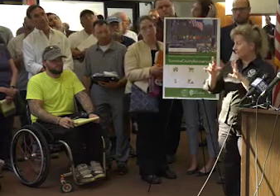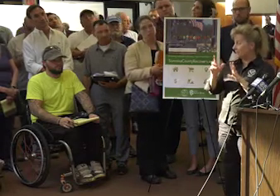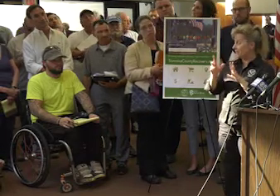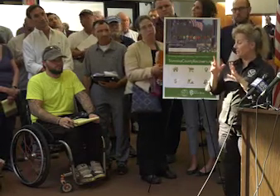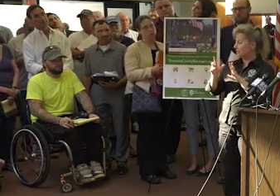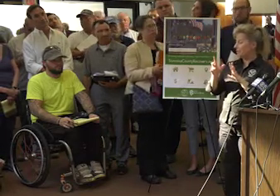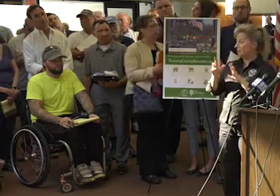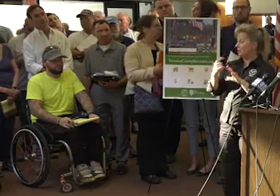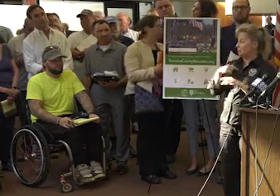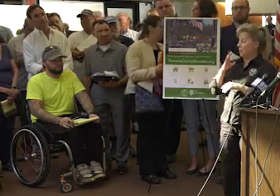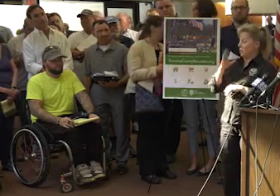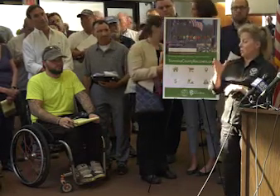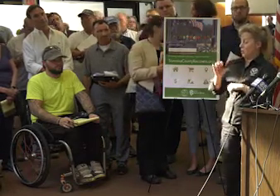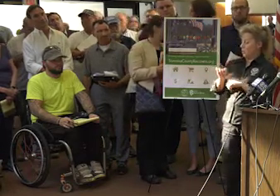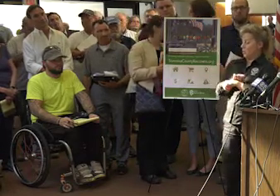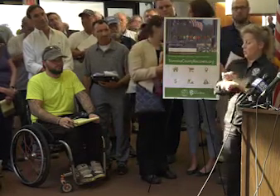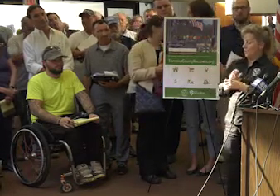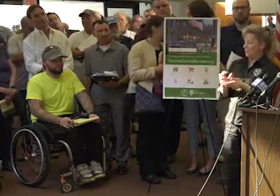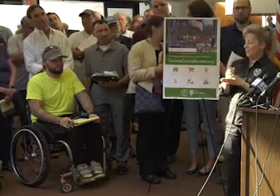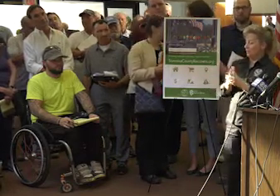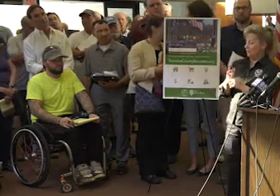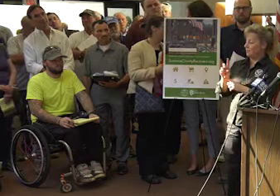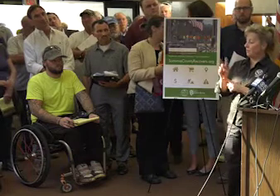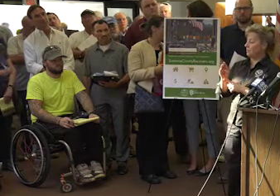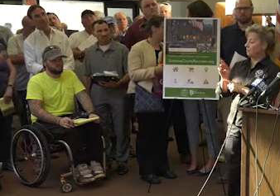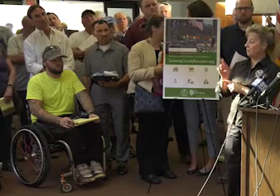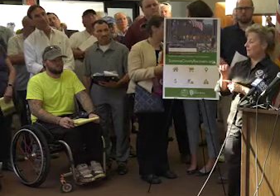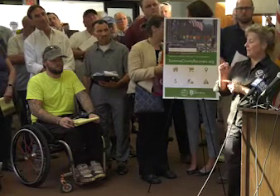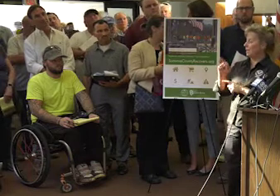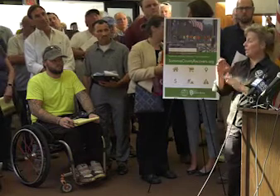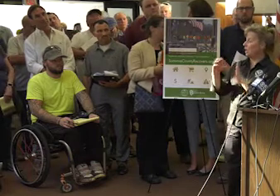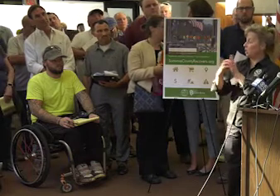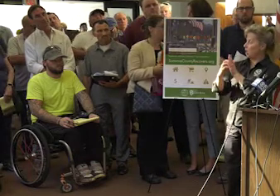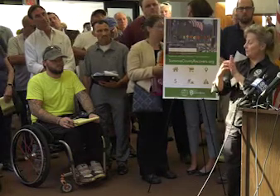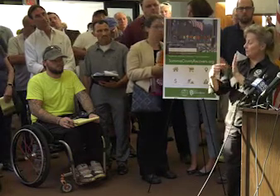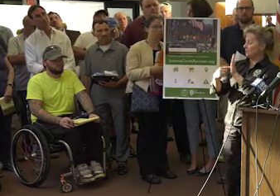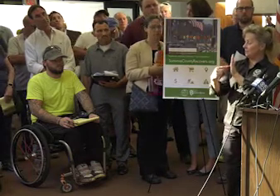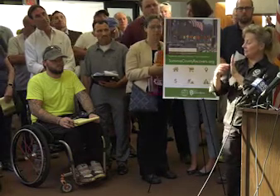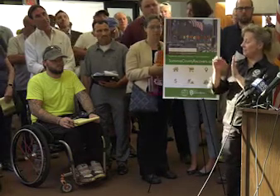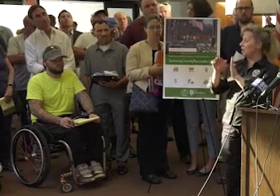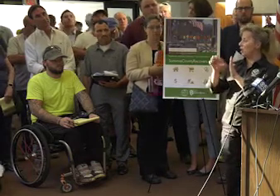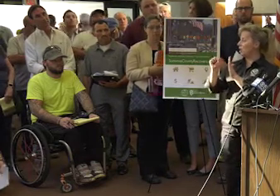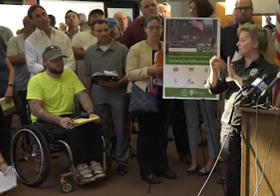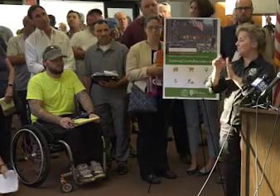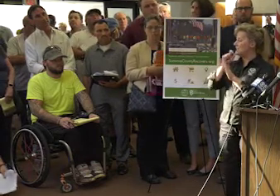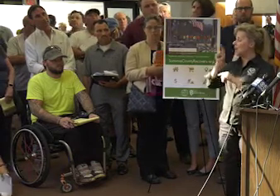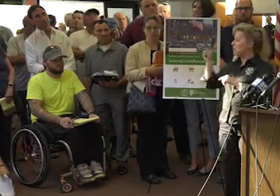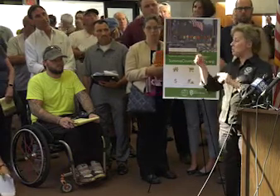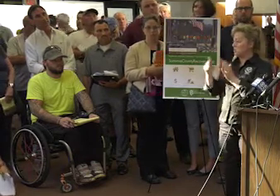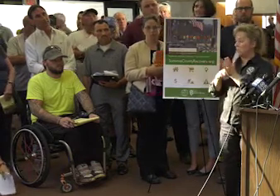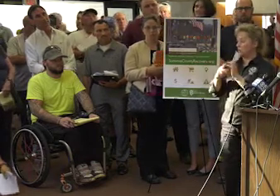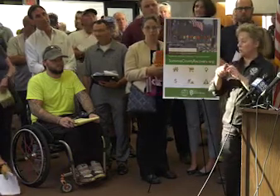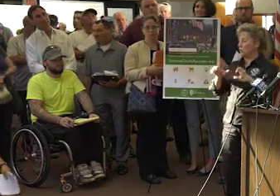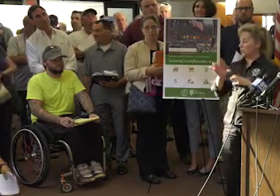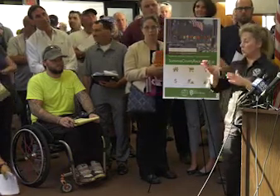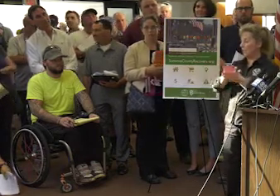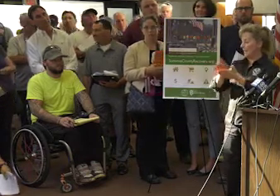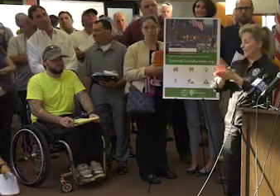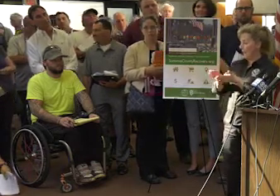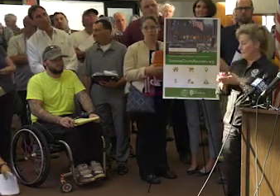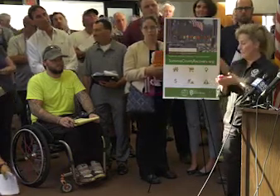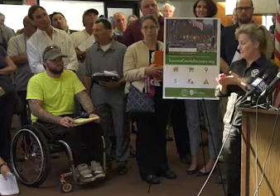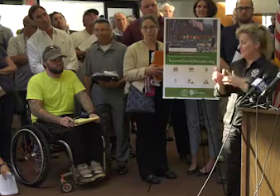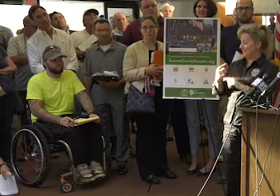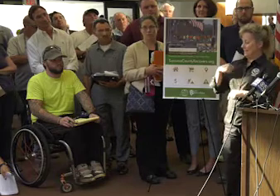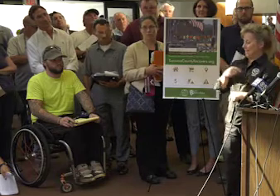calls out we will work to collect from the debris clause. Look, this is not you contracting to do your cleanup.